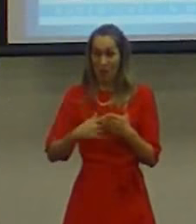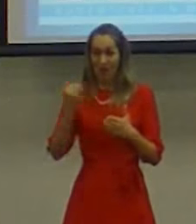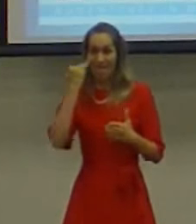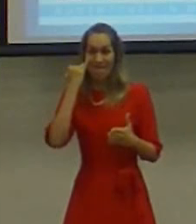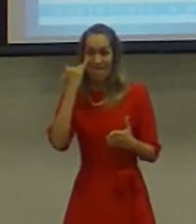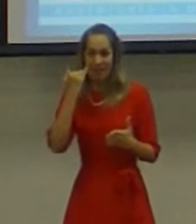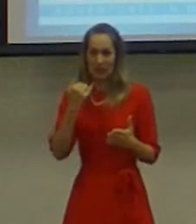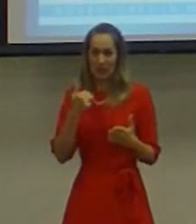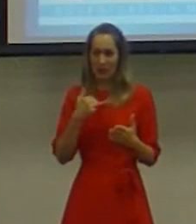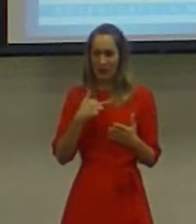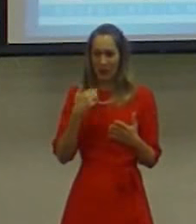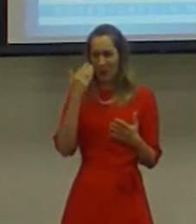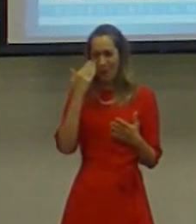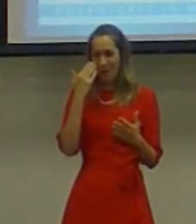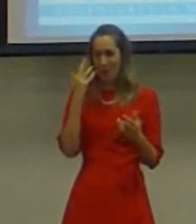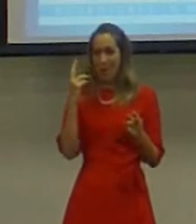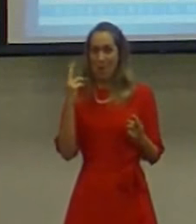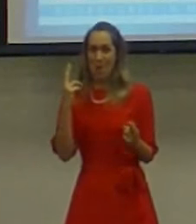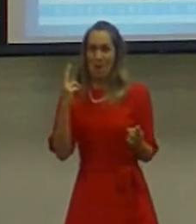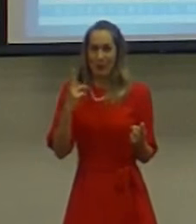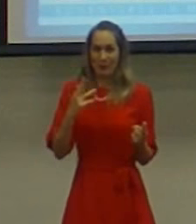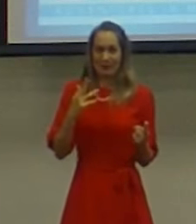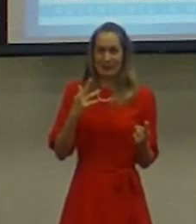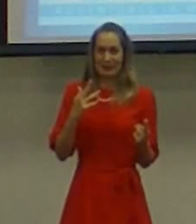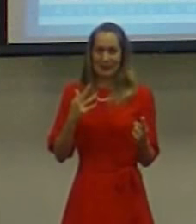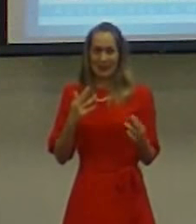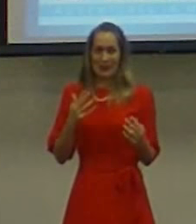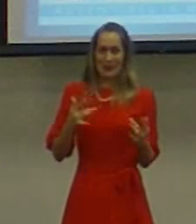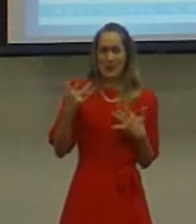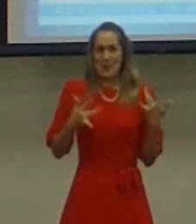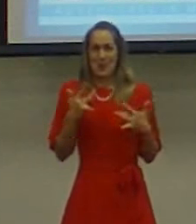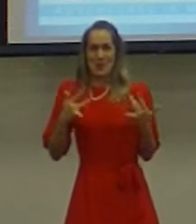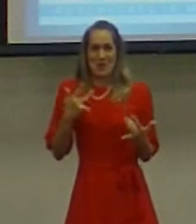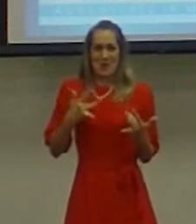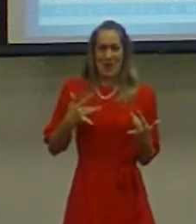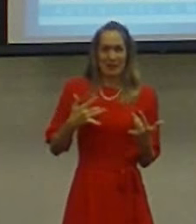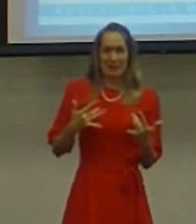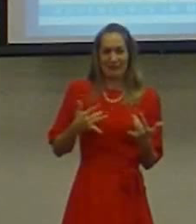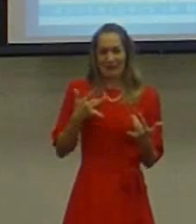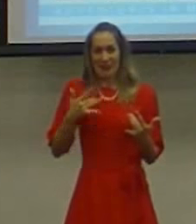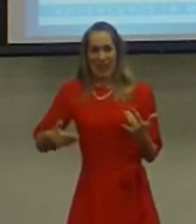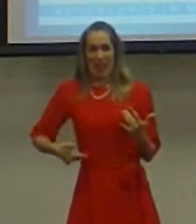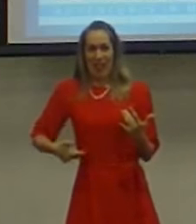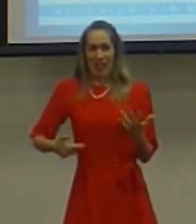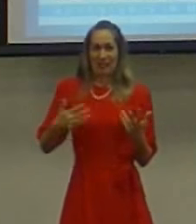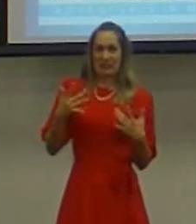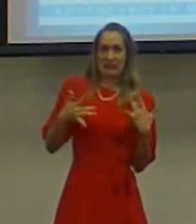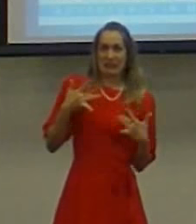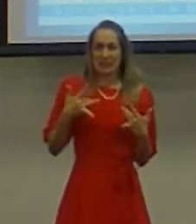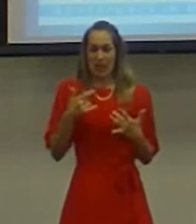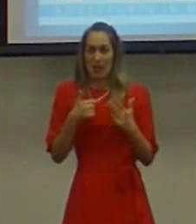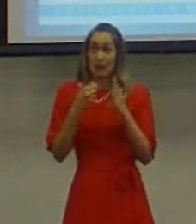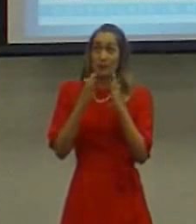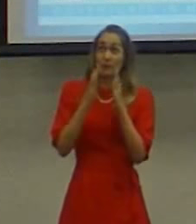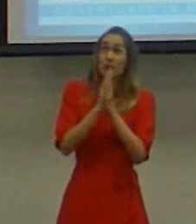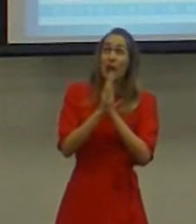You get the hopes up, you get that, that feeling in your stomach, like, what if? And, I said a little prayer, and I was like,